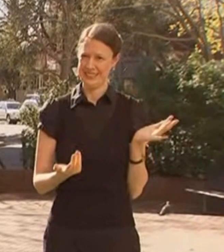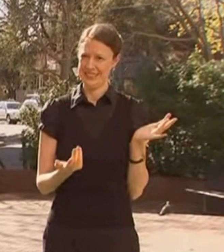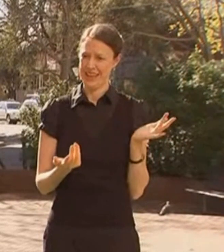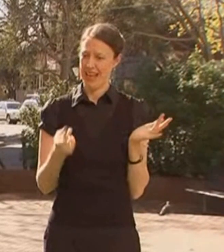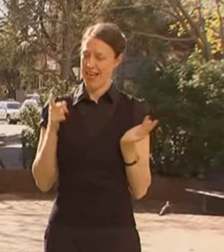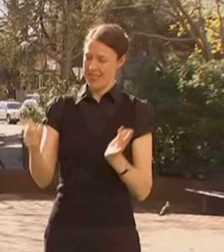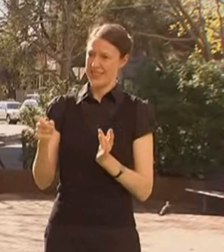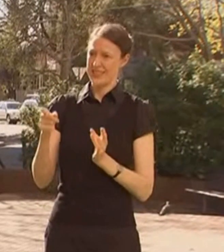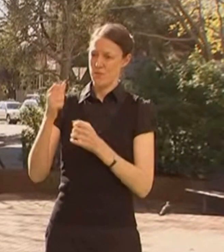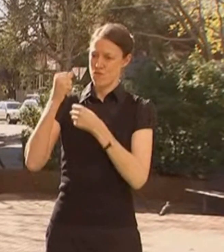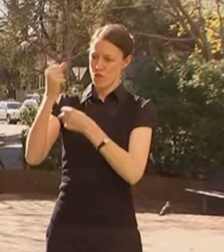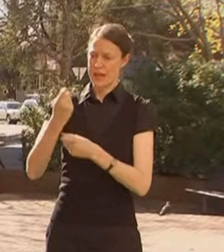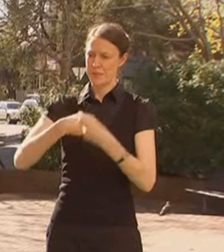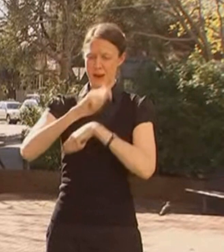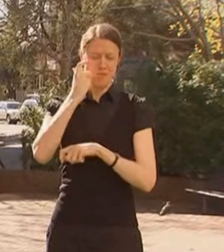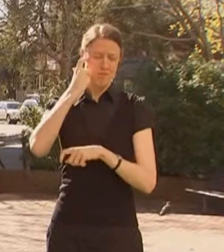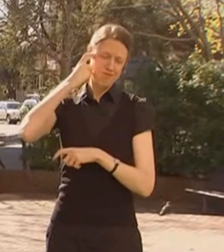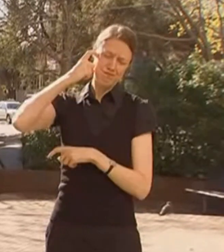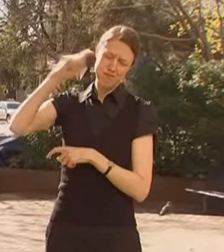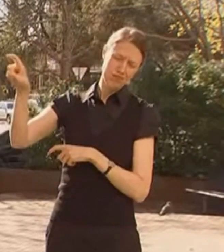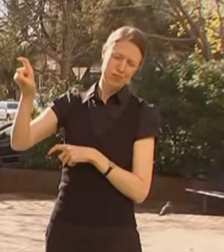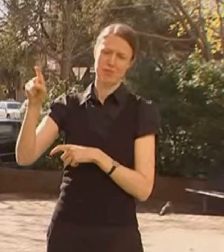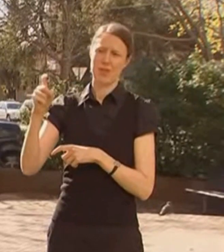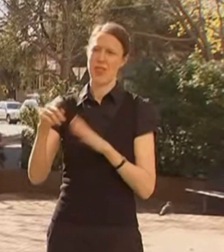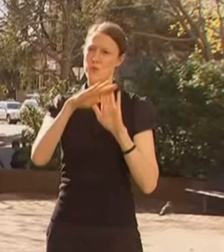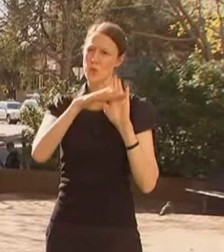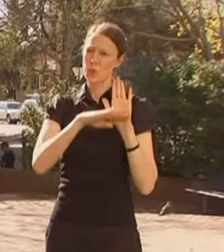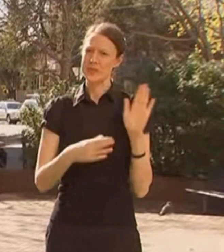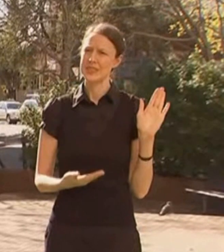express a view in a public way which compromises the health and safety of others.